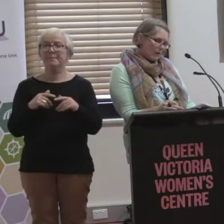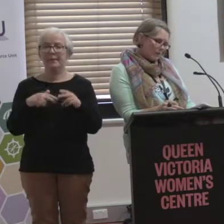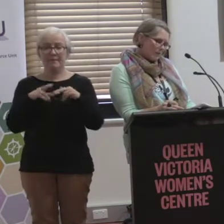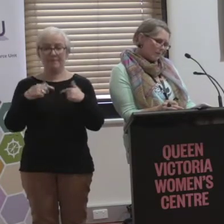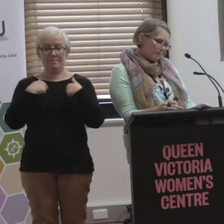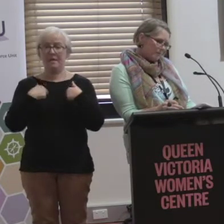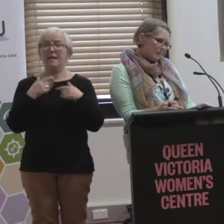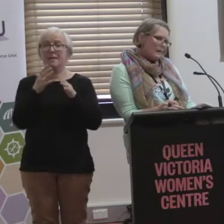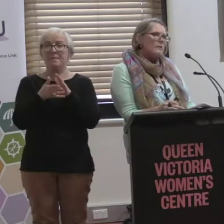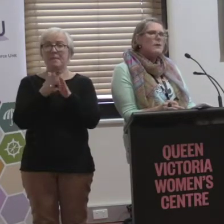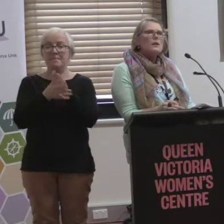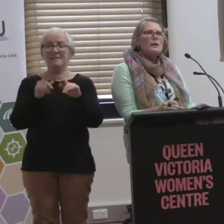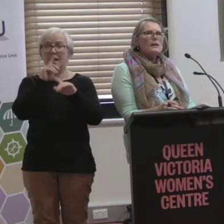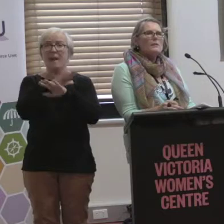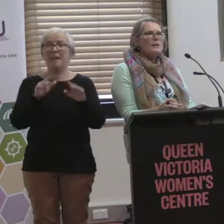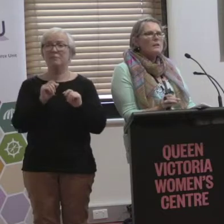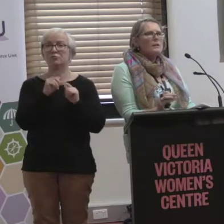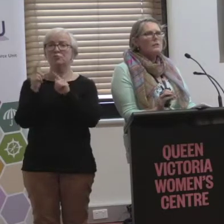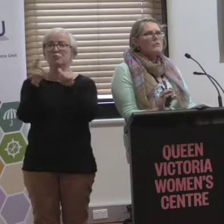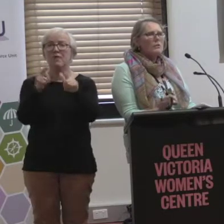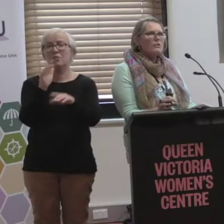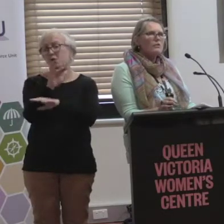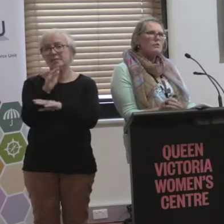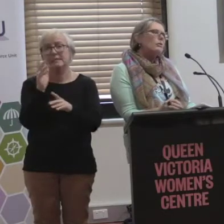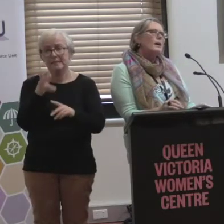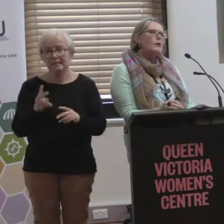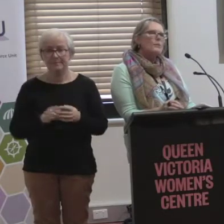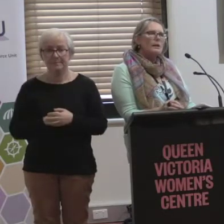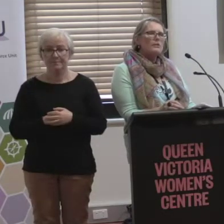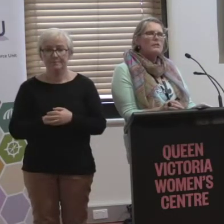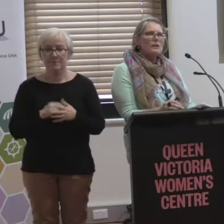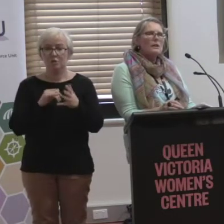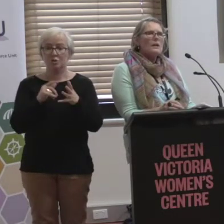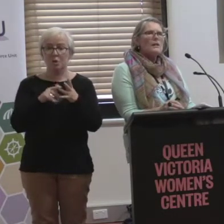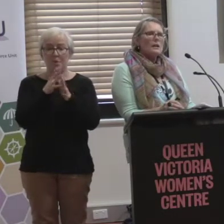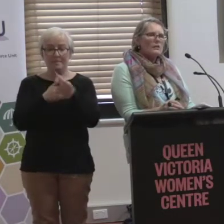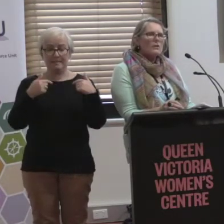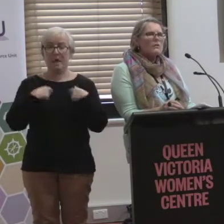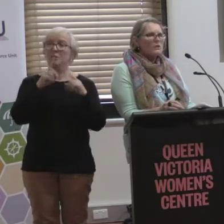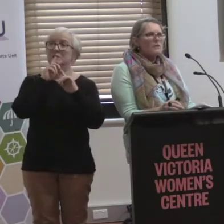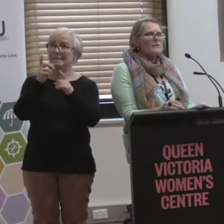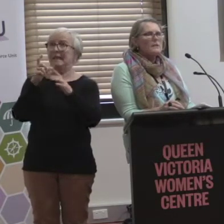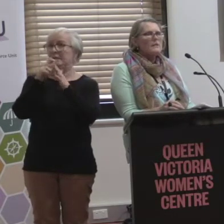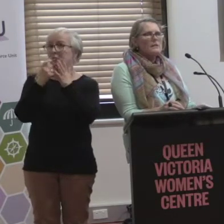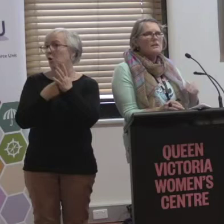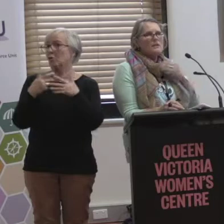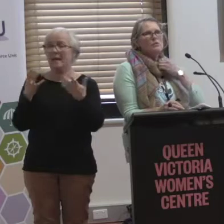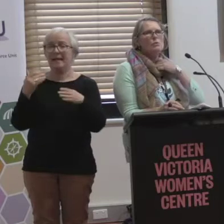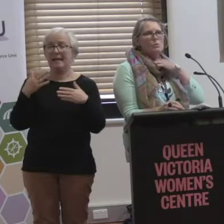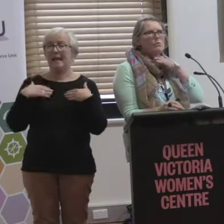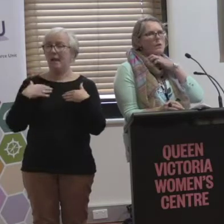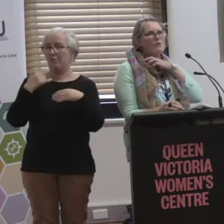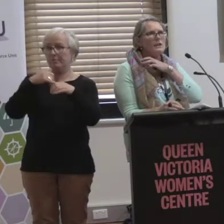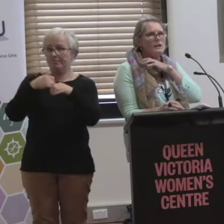longer travel. So it's giving direction to a health practitioner that under no circumstances the